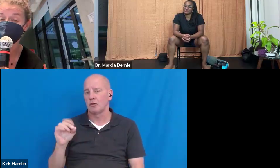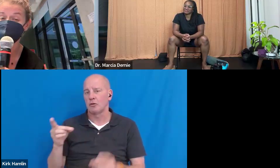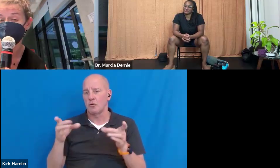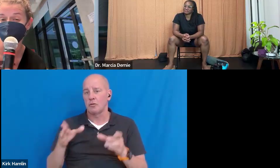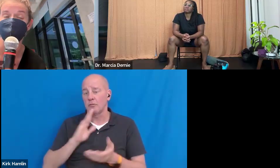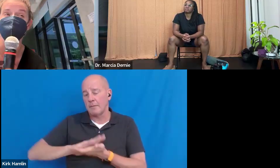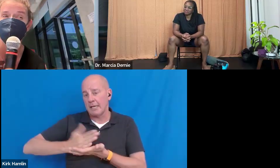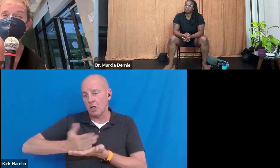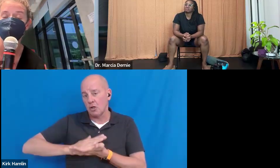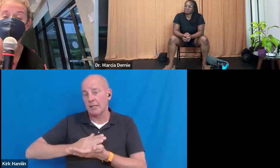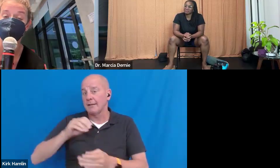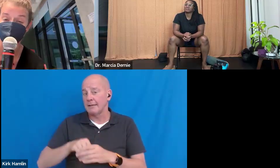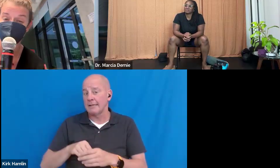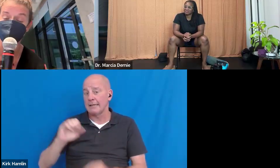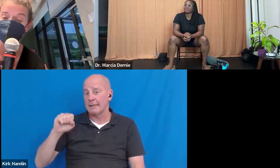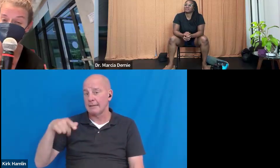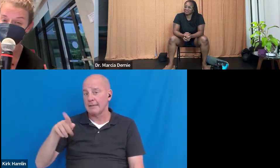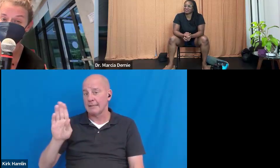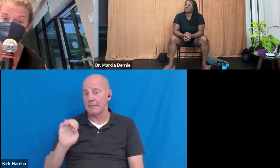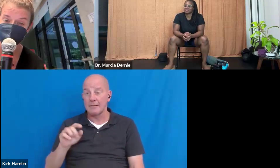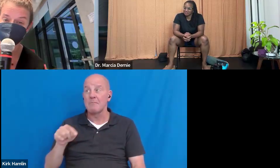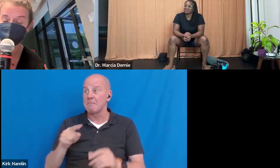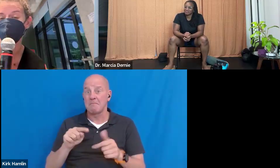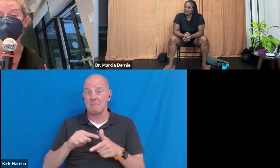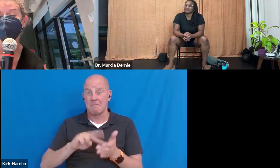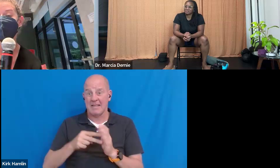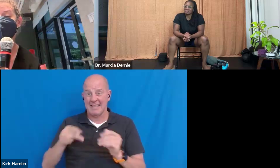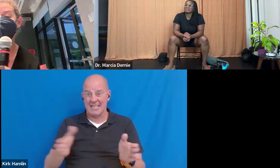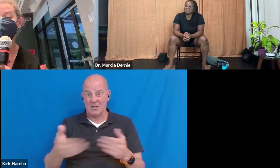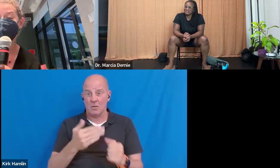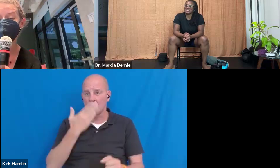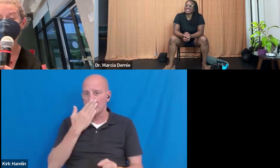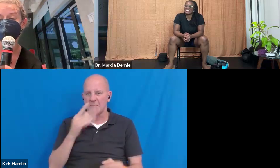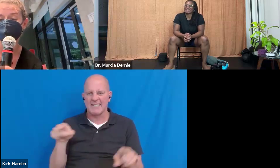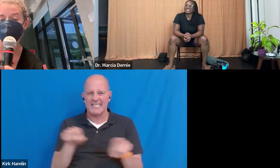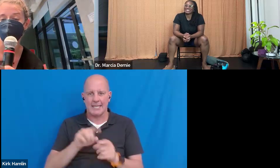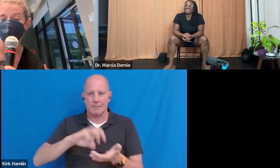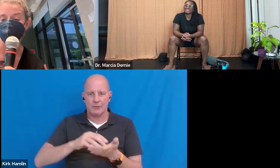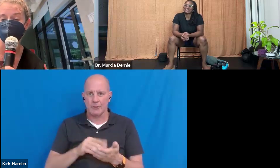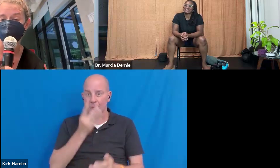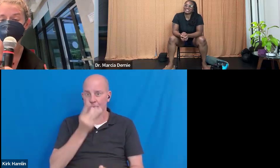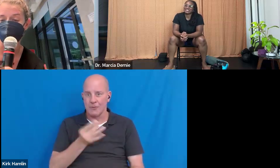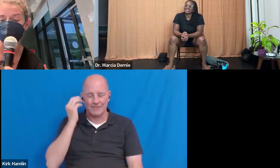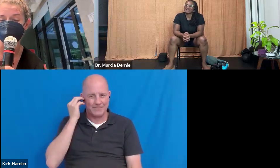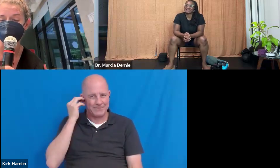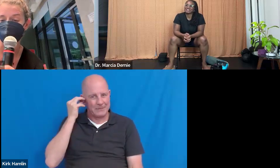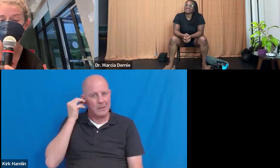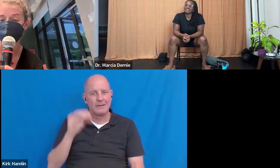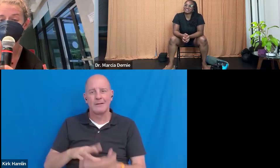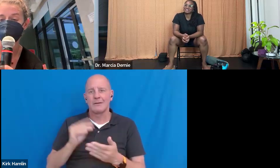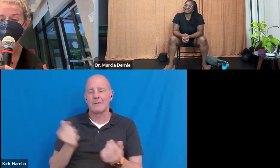some in the space, so the space is going to smell like cookies. It's going to be great. You can learn about all these things